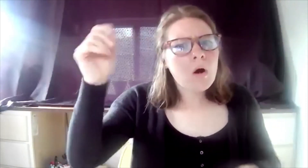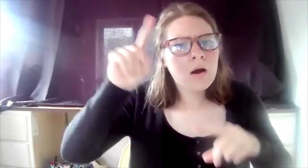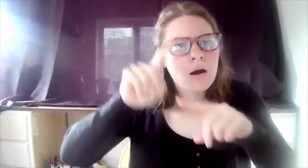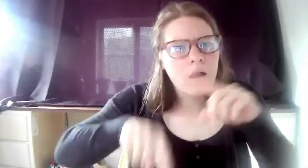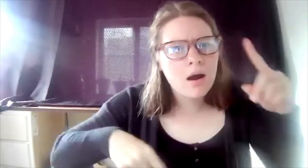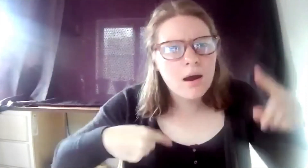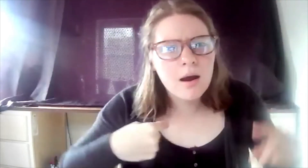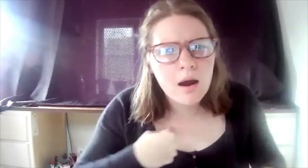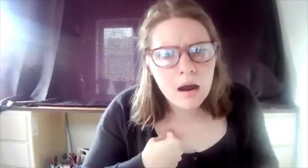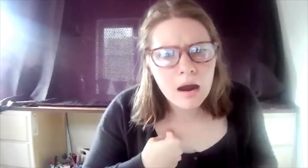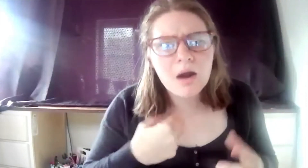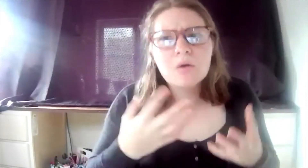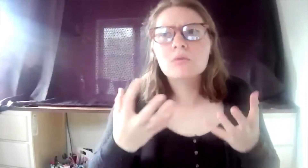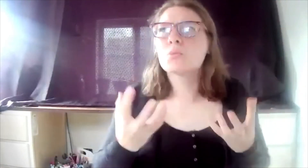oh why can't